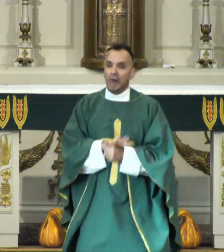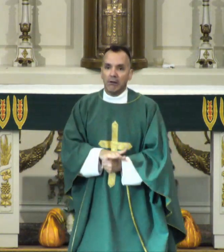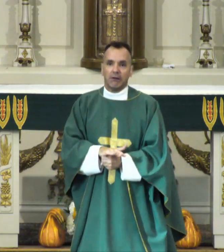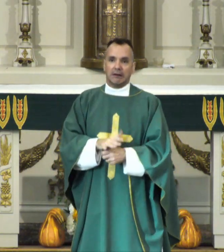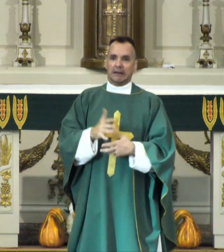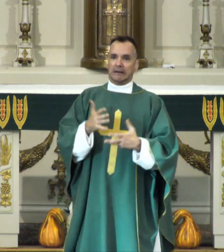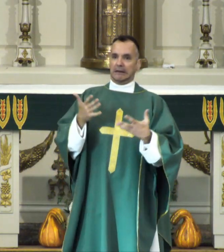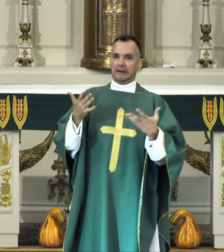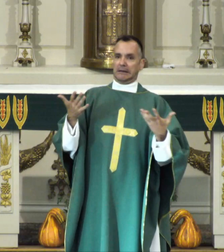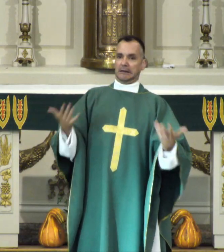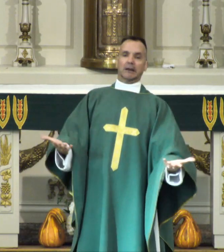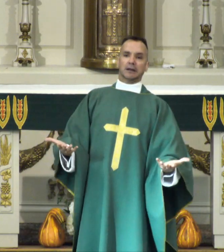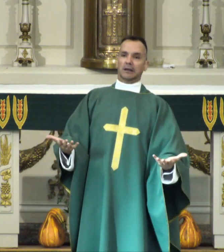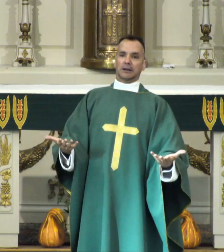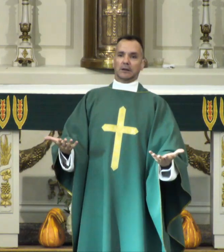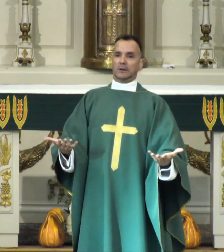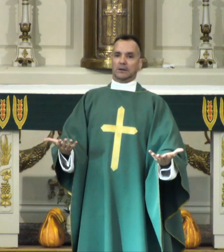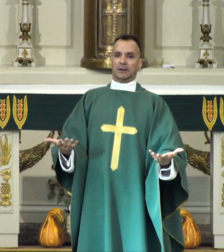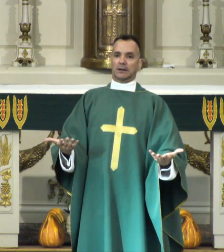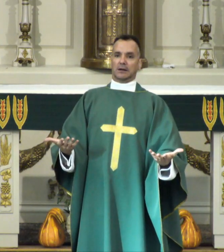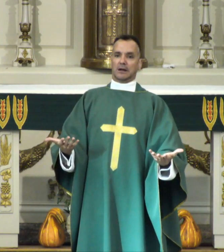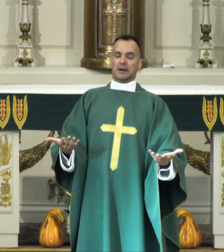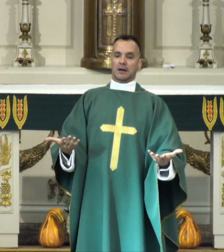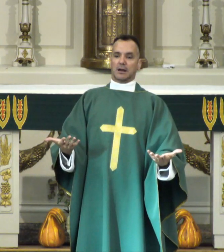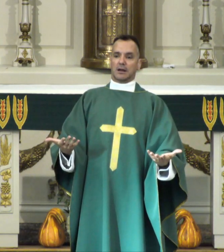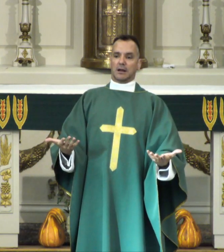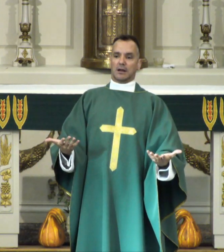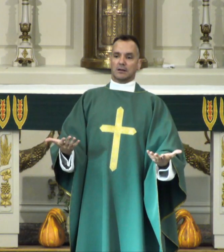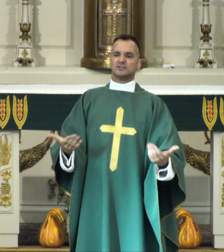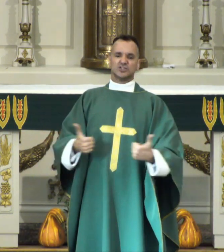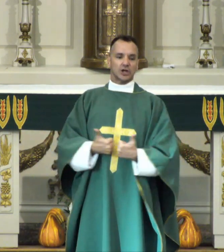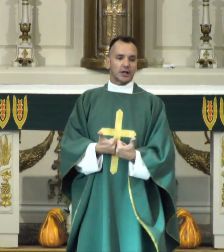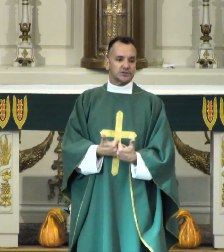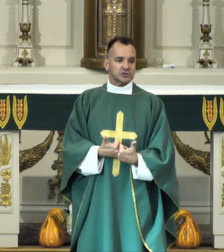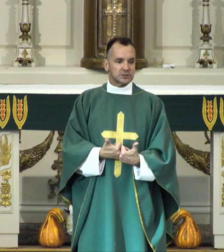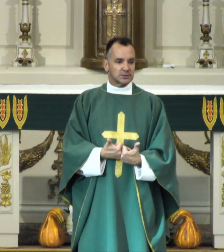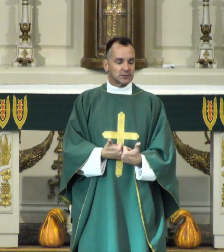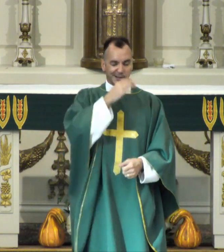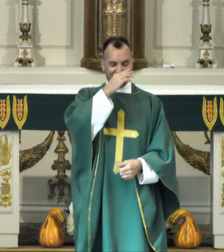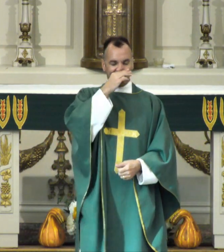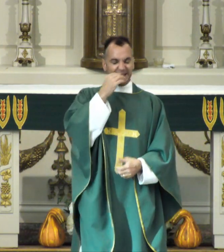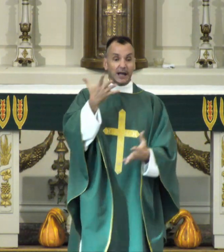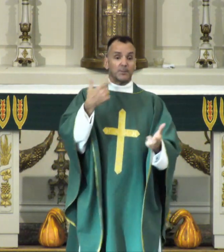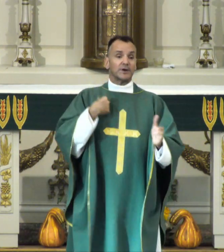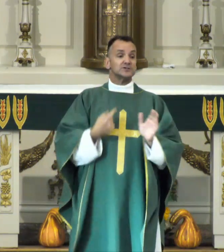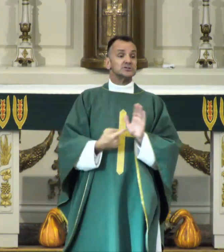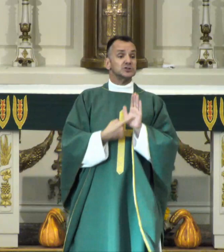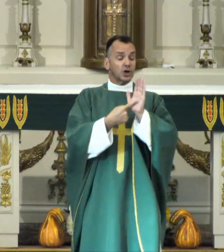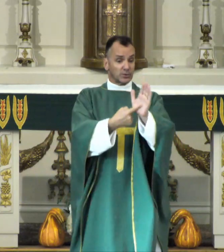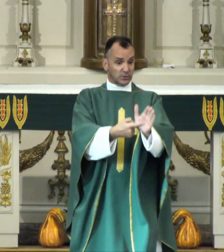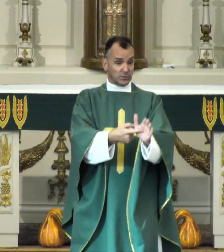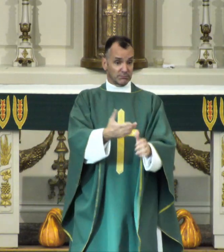can be overwhelming and stressful for us all when these things happen.